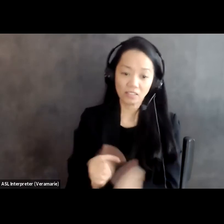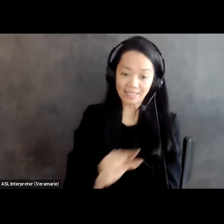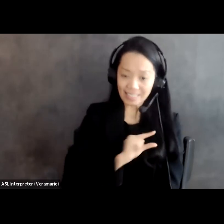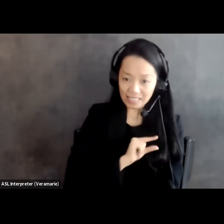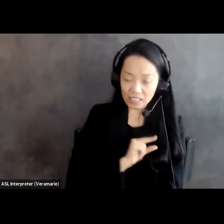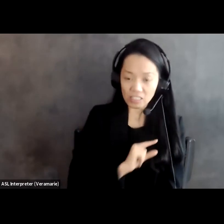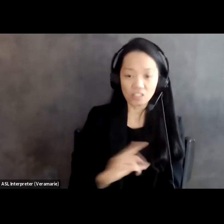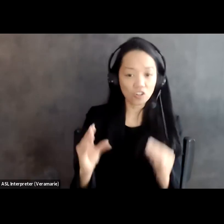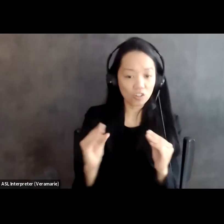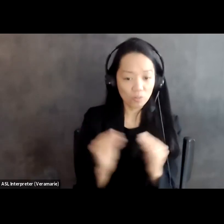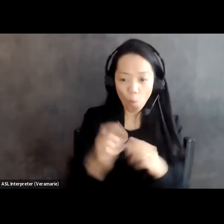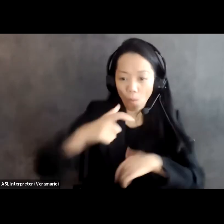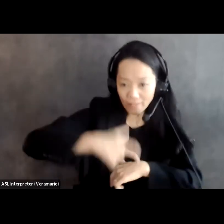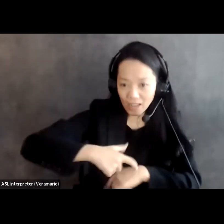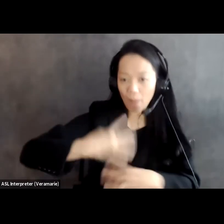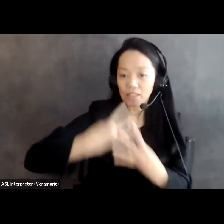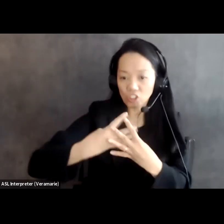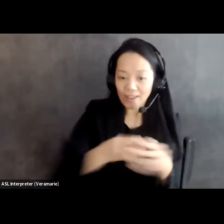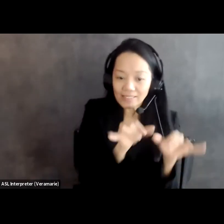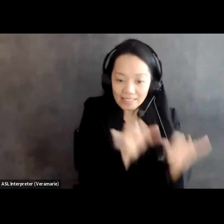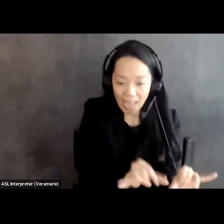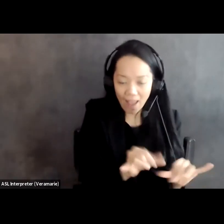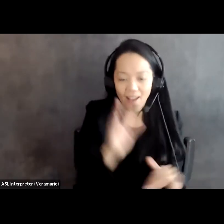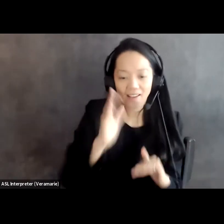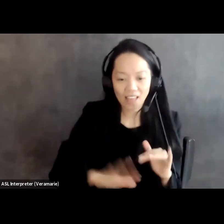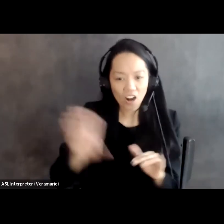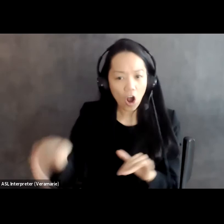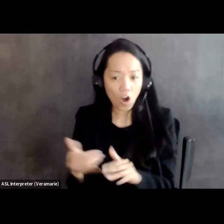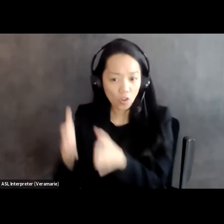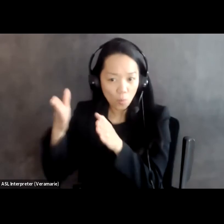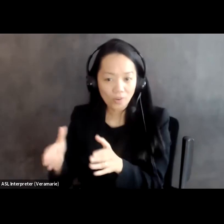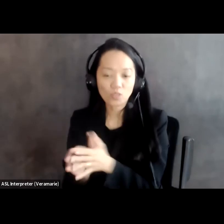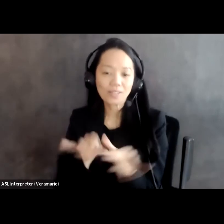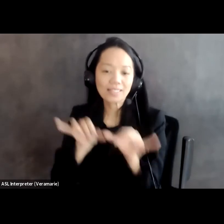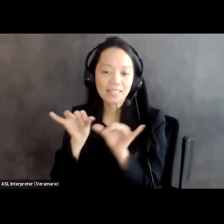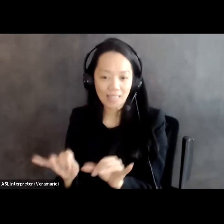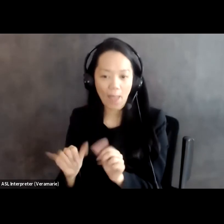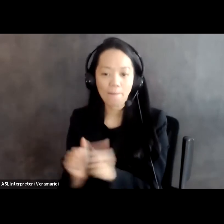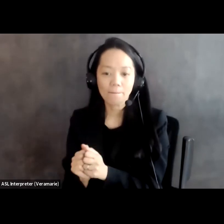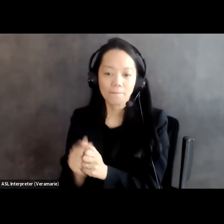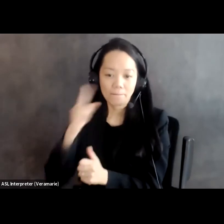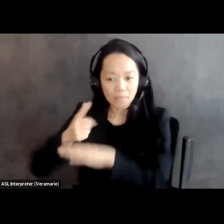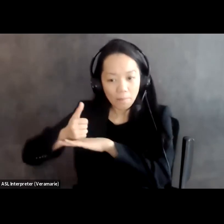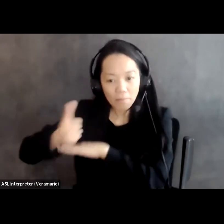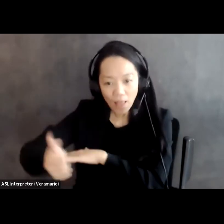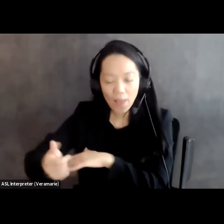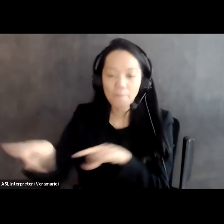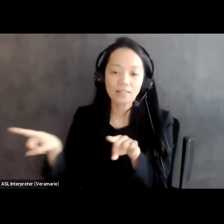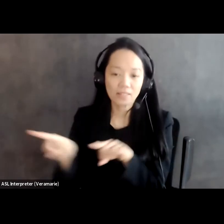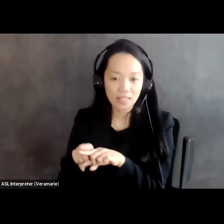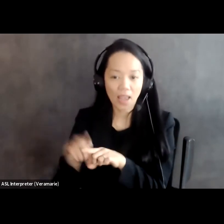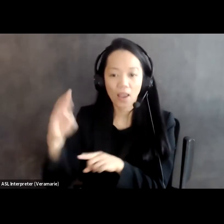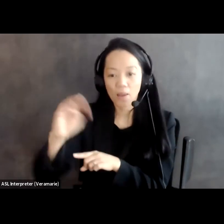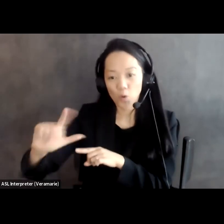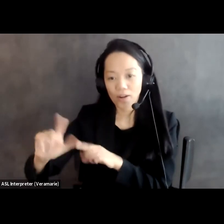a longer sentence than folks who are similarly situated, who have the same charges and the same criminal